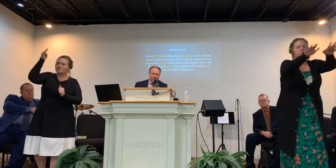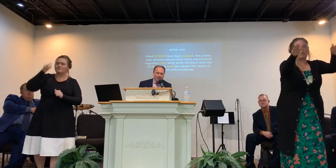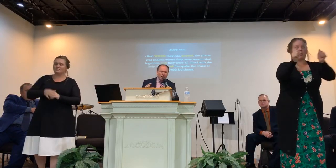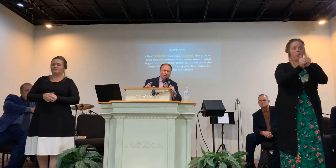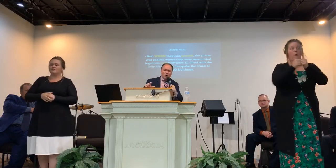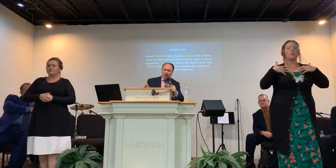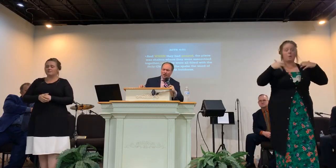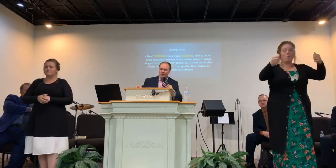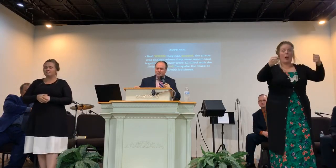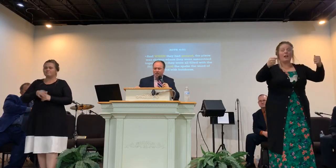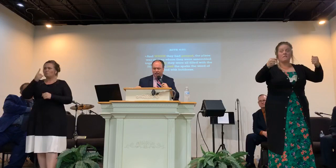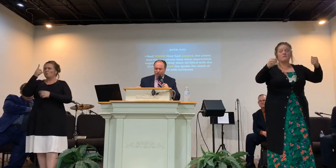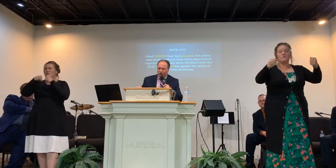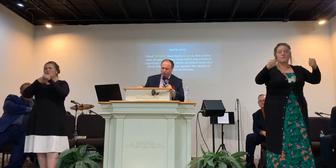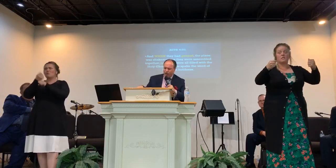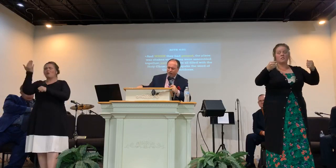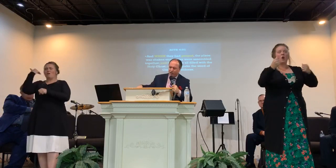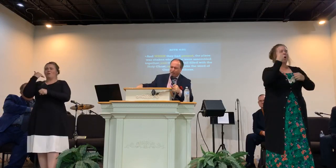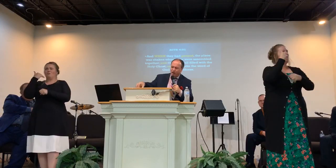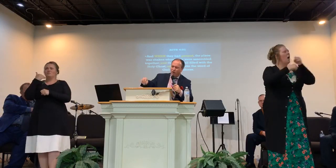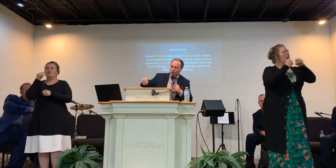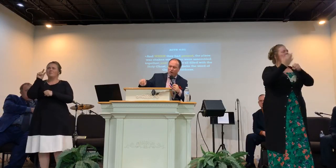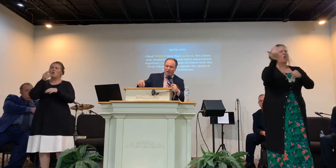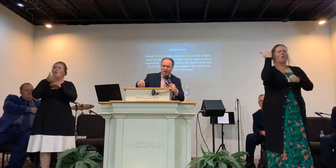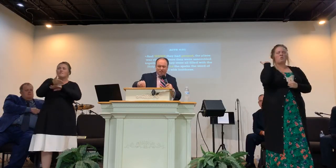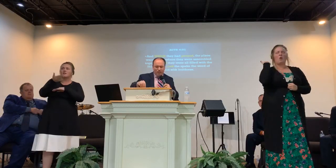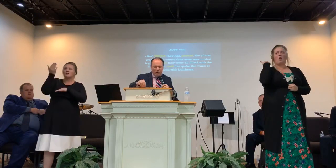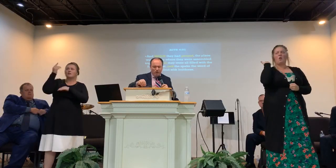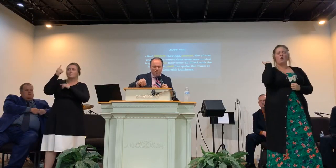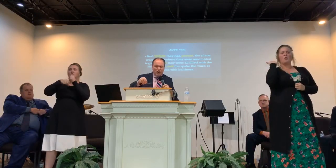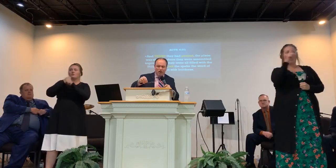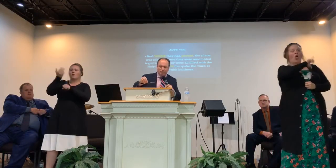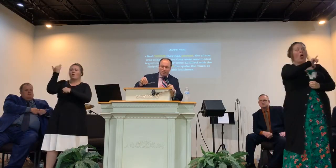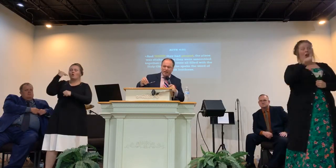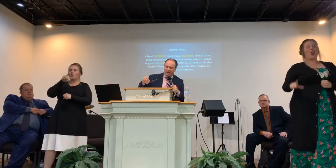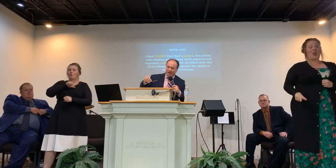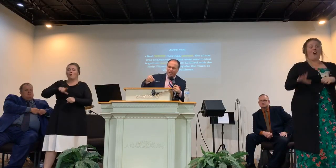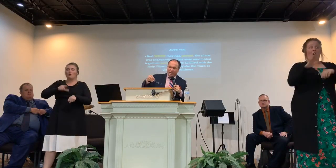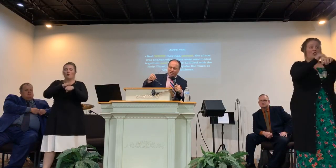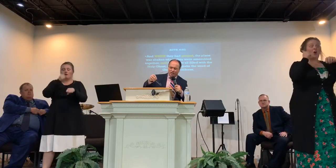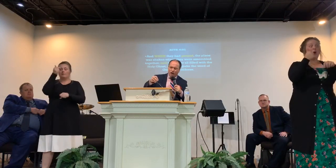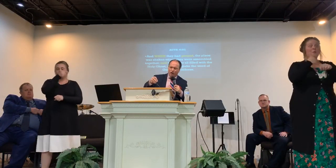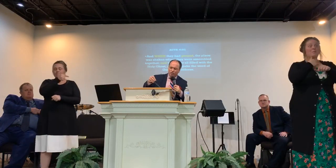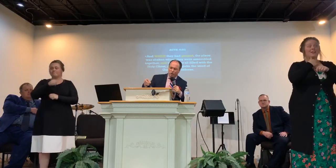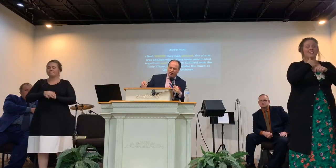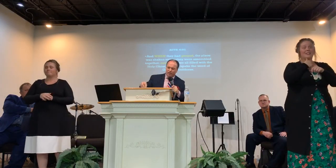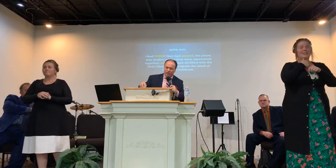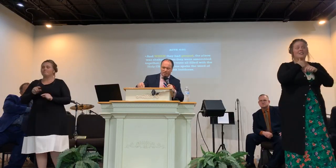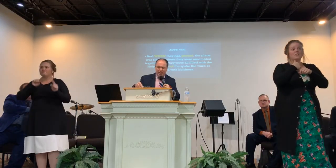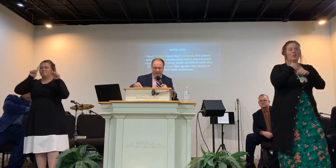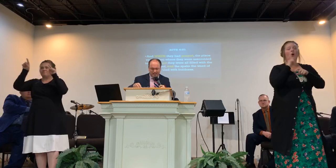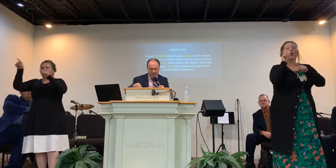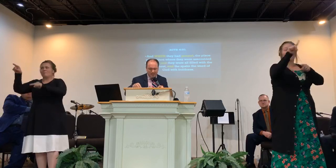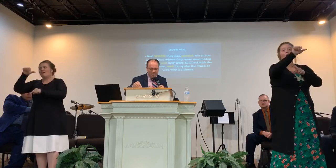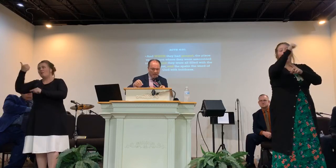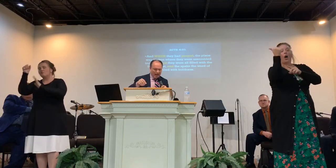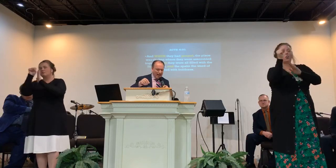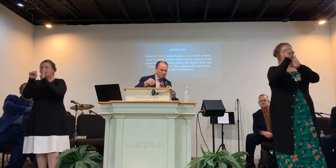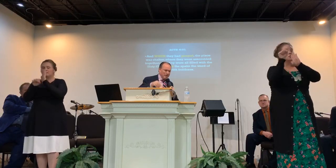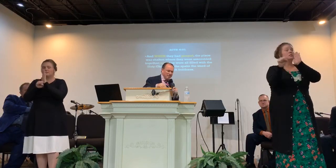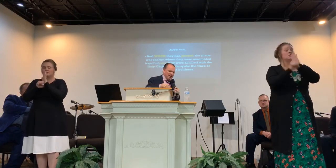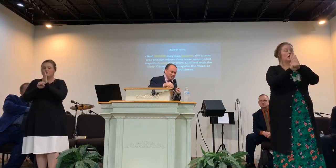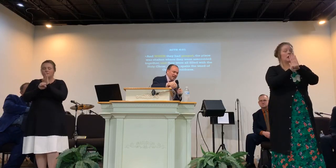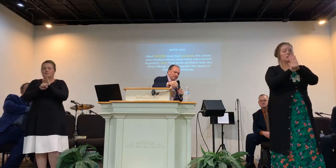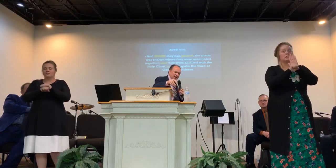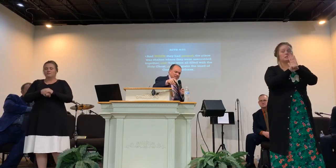About a year ago, a little over a year ago, the Lord called me to go to a different state.